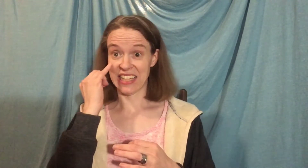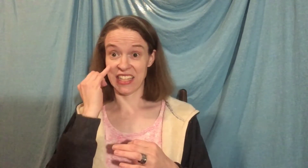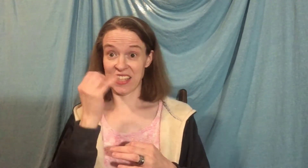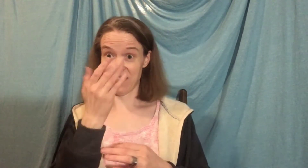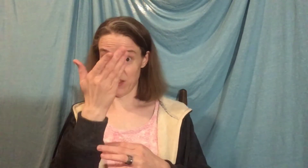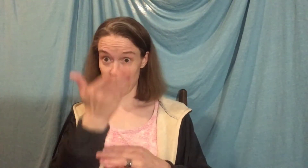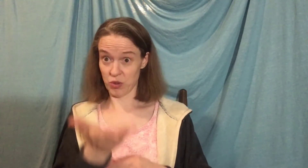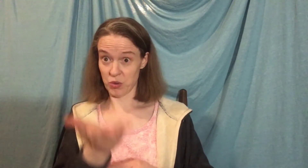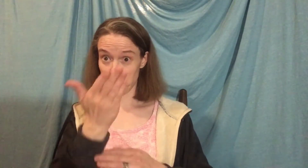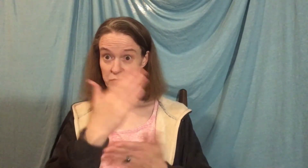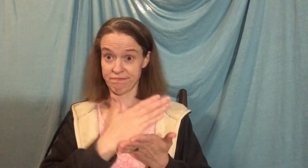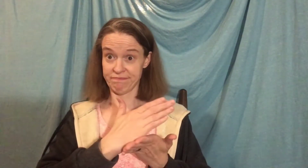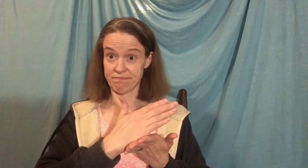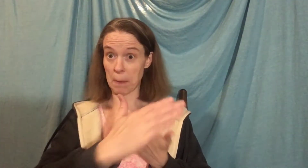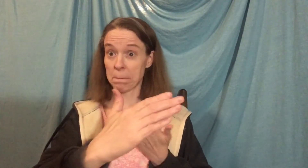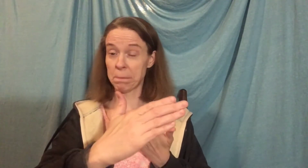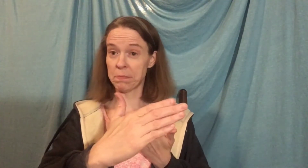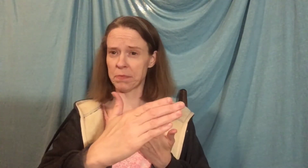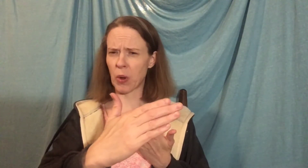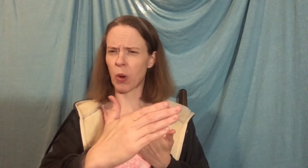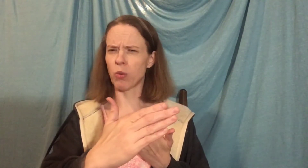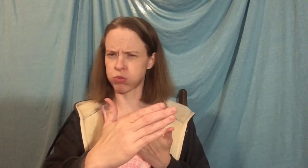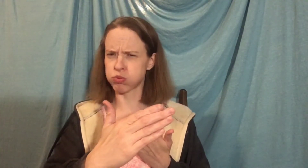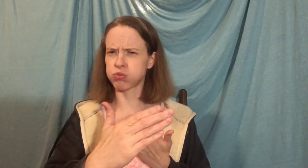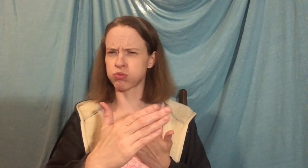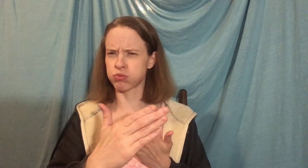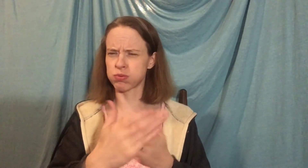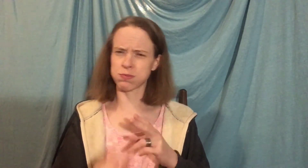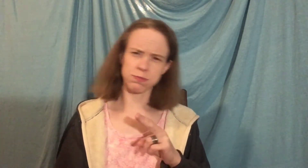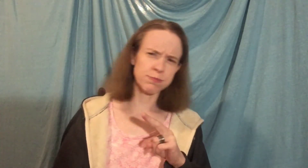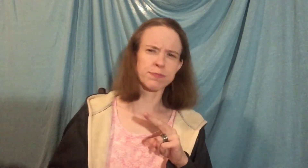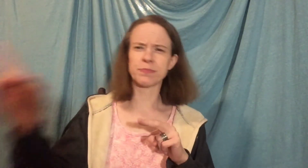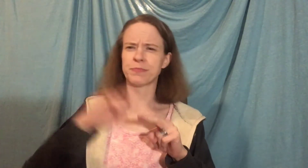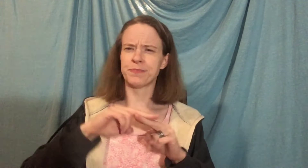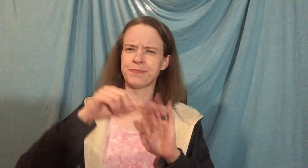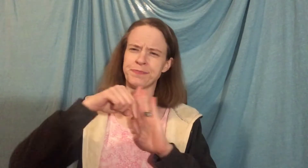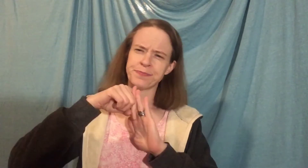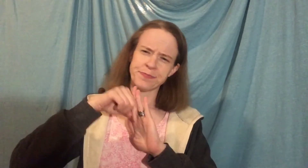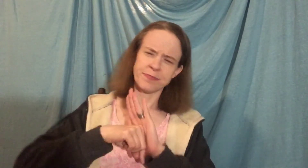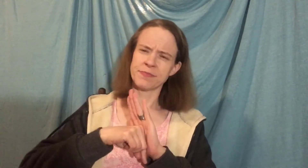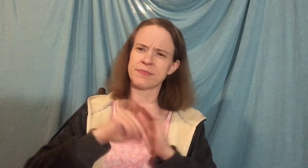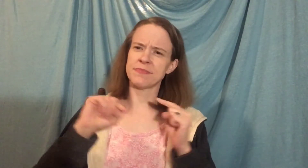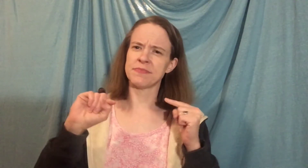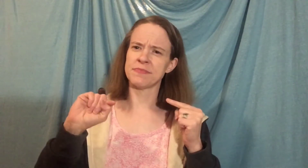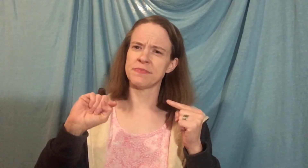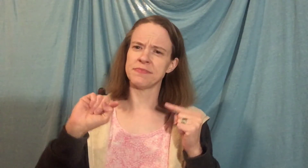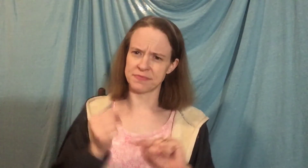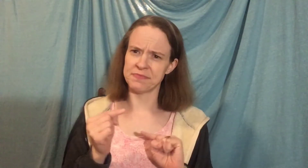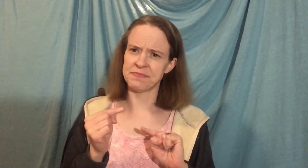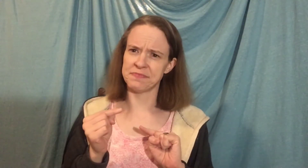communicating, if you are rejected from that, it deeply intensifies the pain.